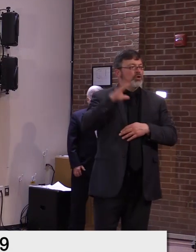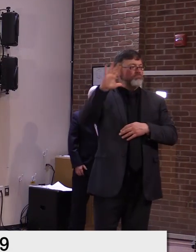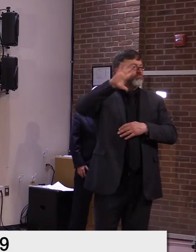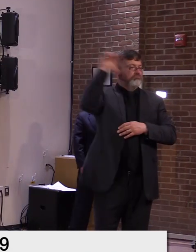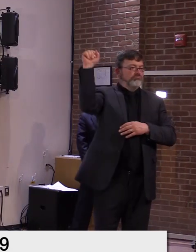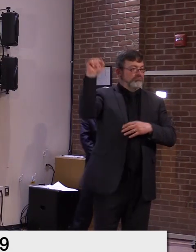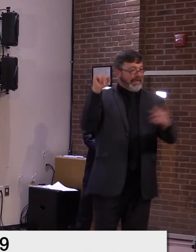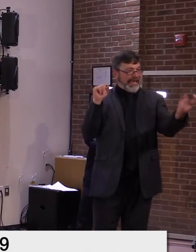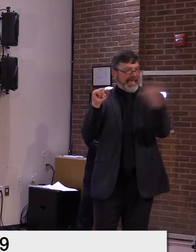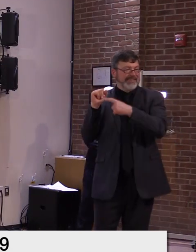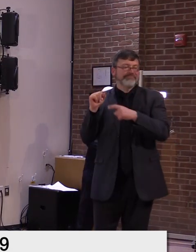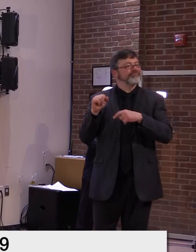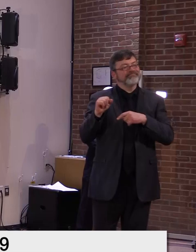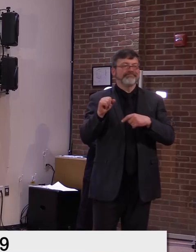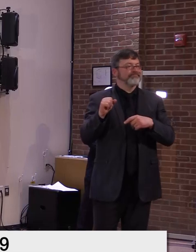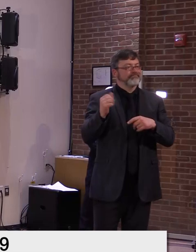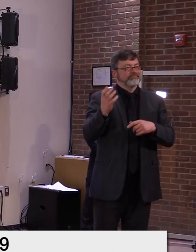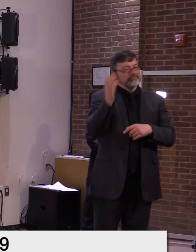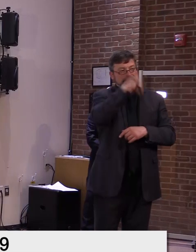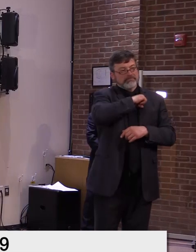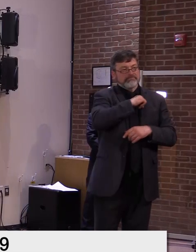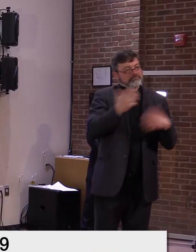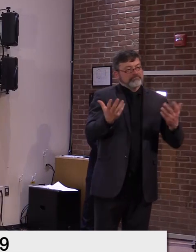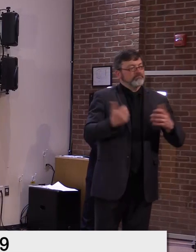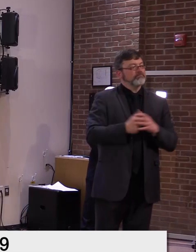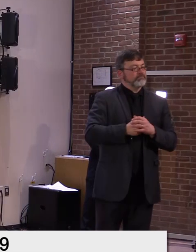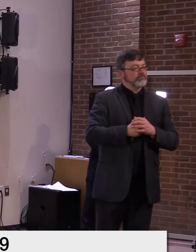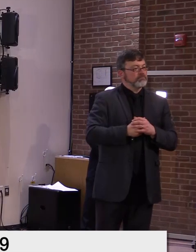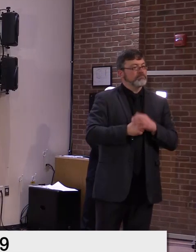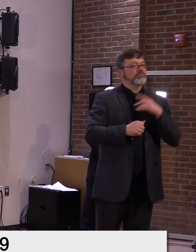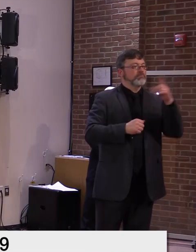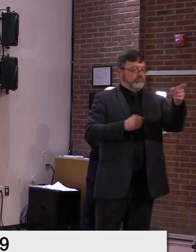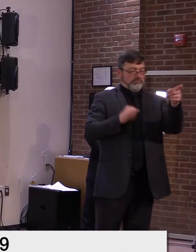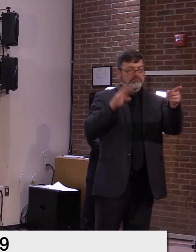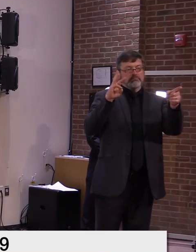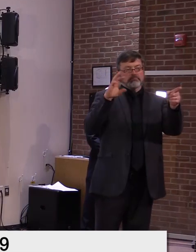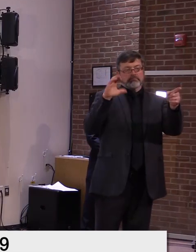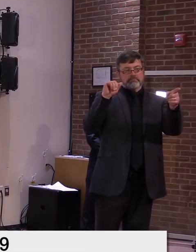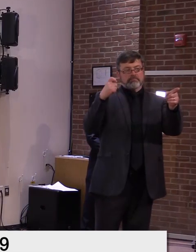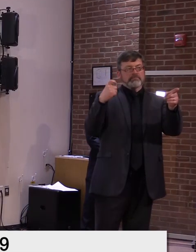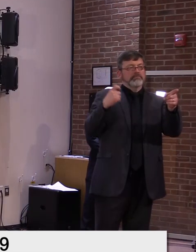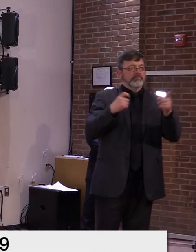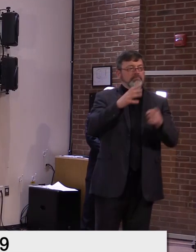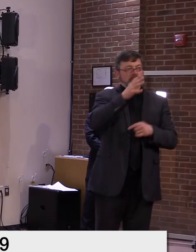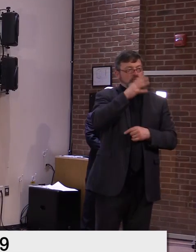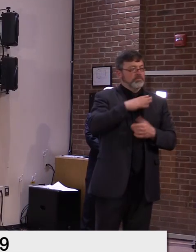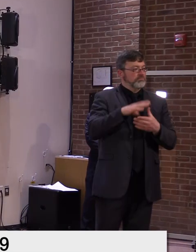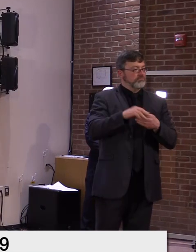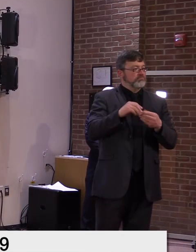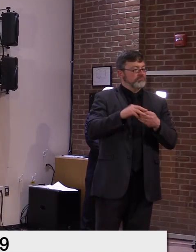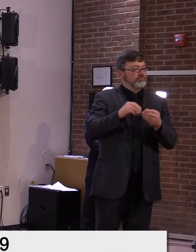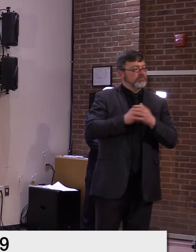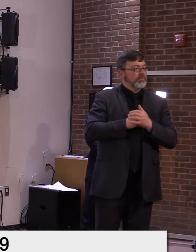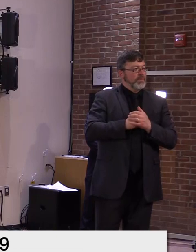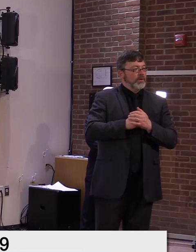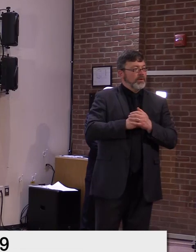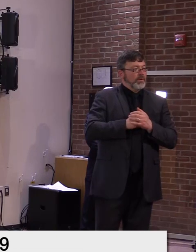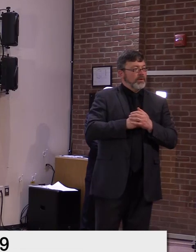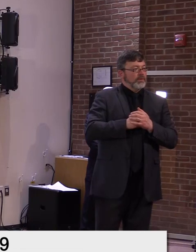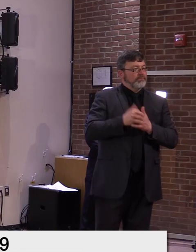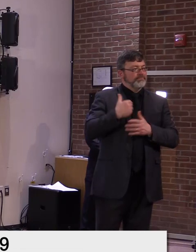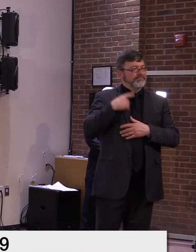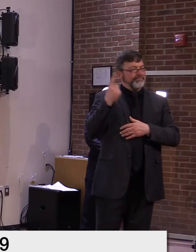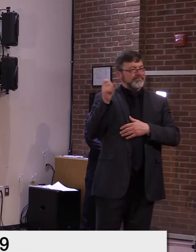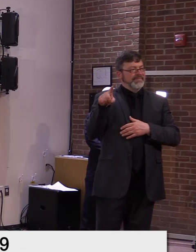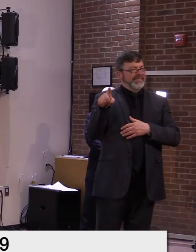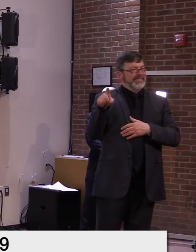We'll open up in the room with Christina from WCAS. Hi, good morning, Governor. I wanted to ask you a little bit more about the summer